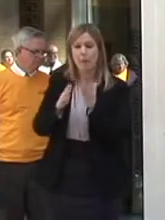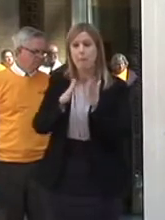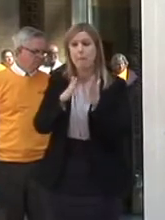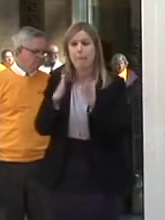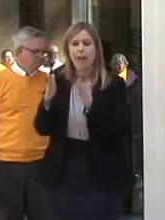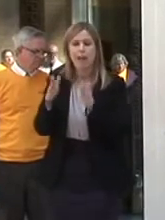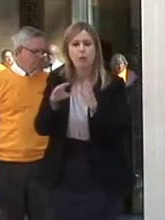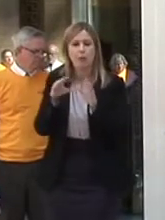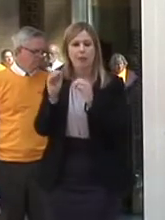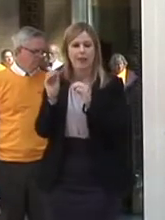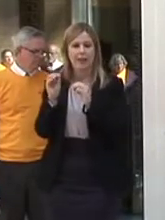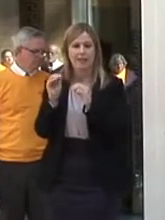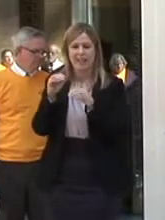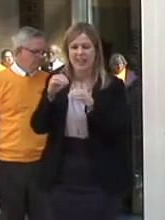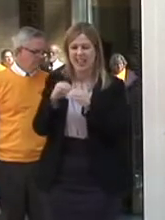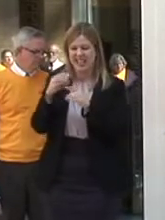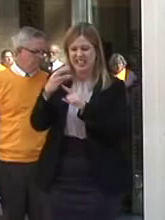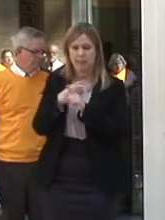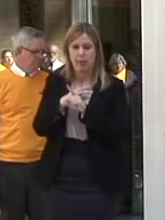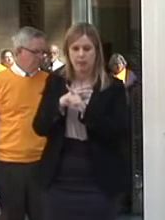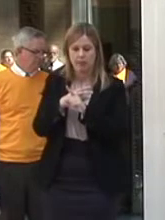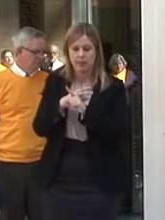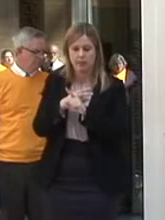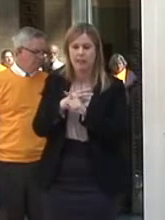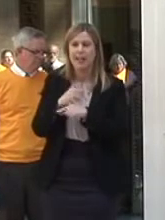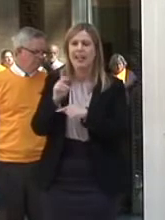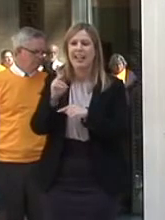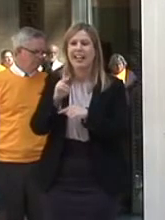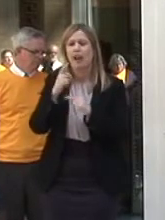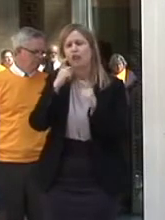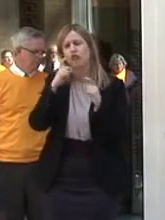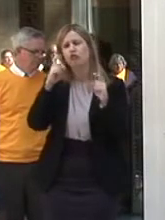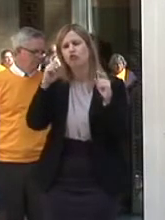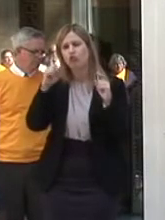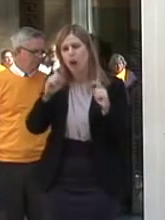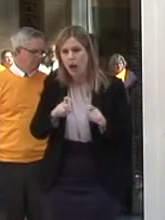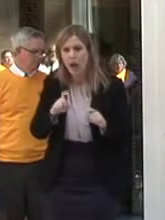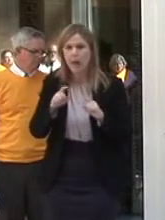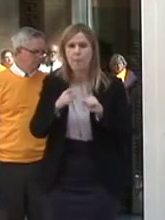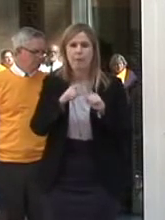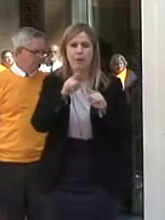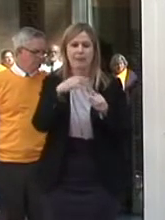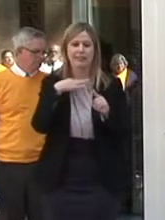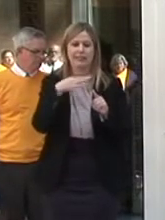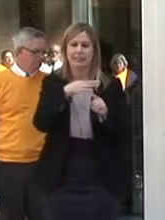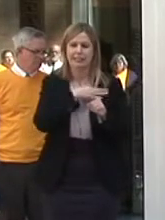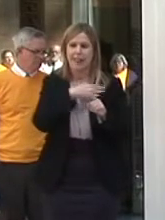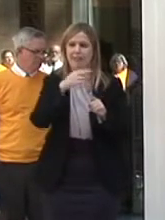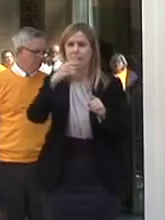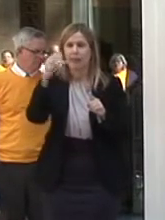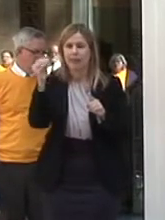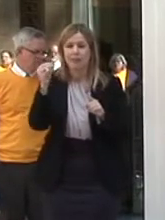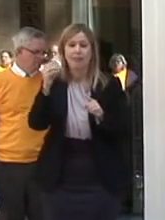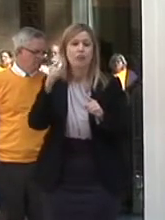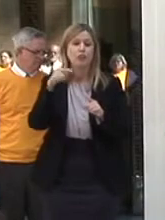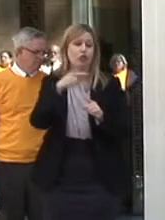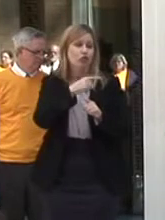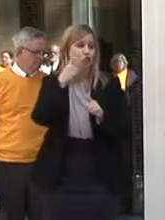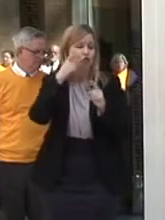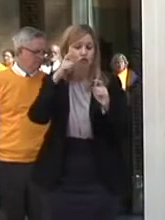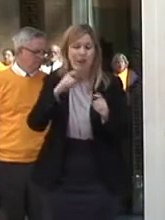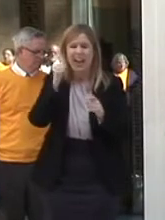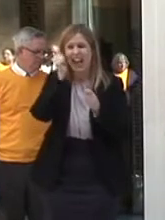leave all over a 6-month time span. Karen must have cried about the prospect of her leaving at least once a week during this whole 6-month